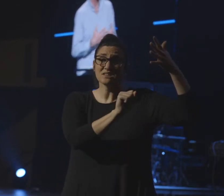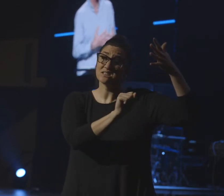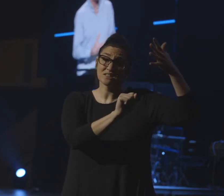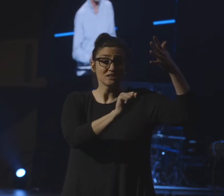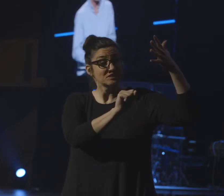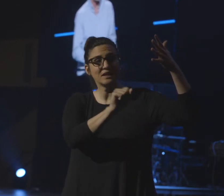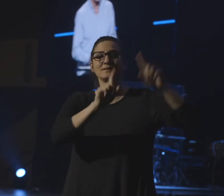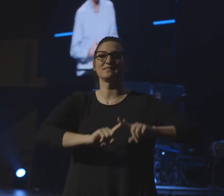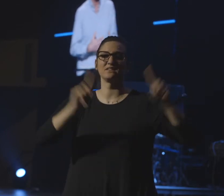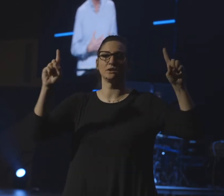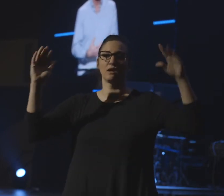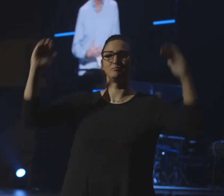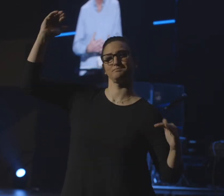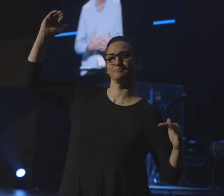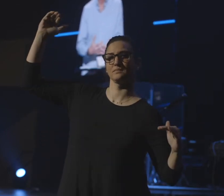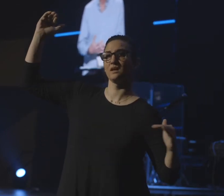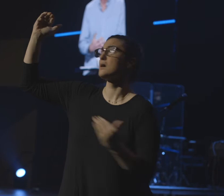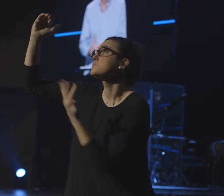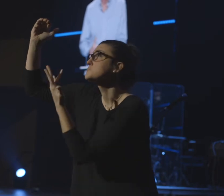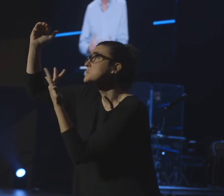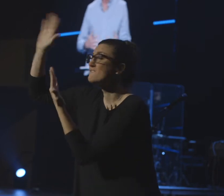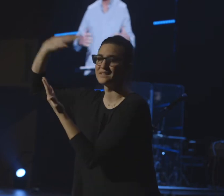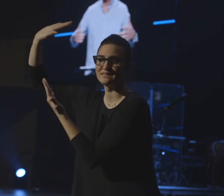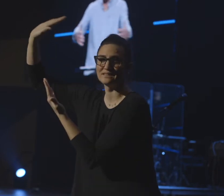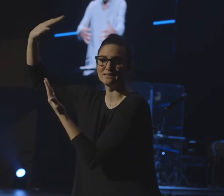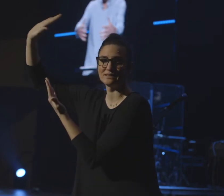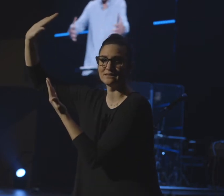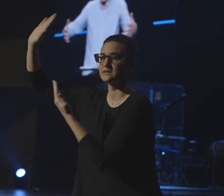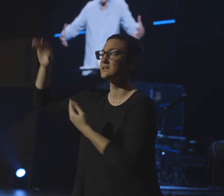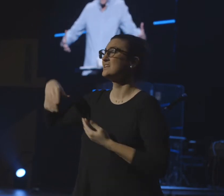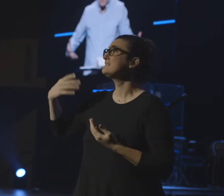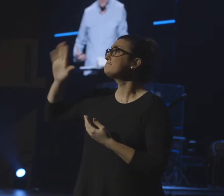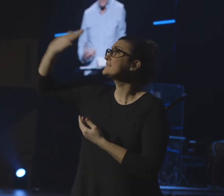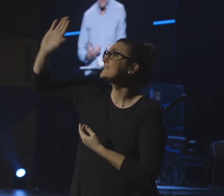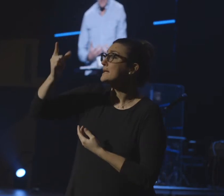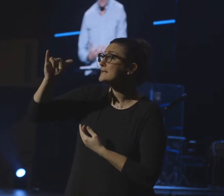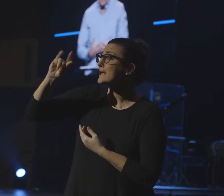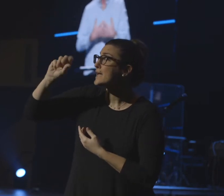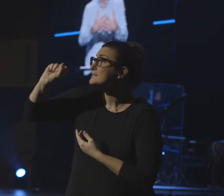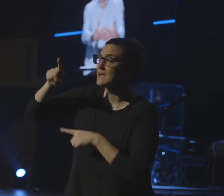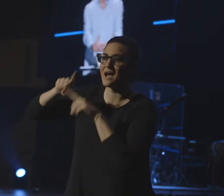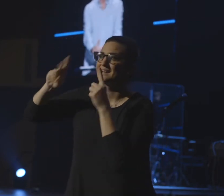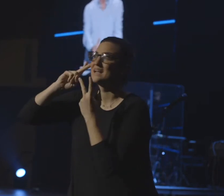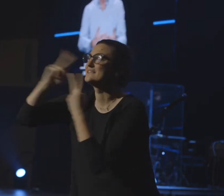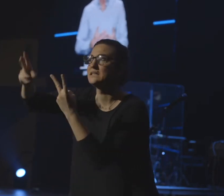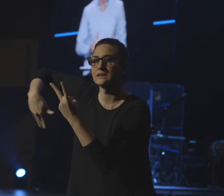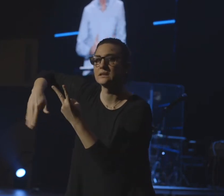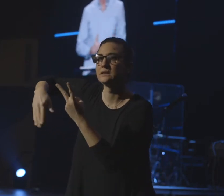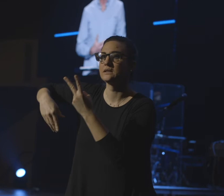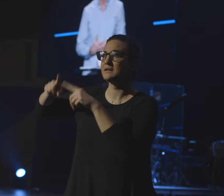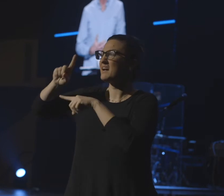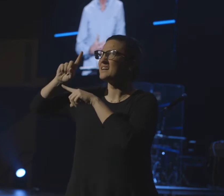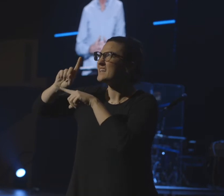for a persistence, a belief in God's gifts that I cannot see, I cannot discern, I cannot manufacture from